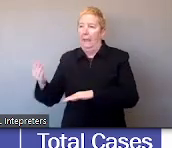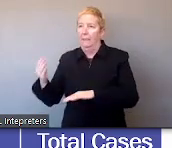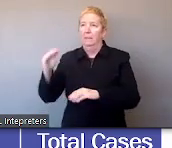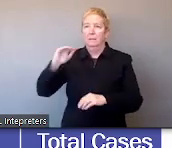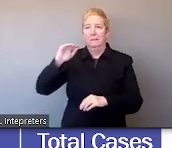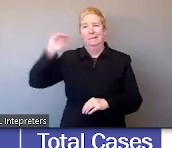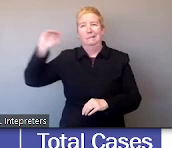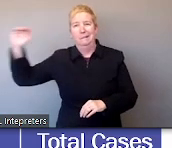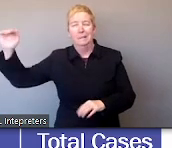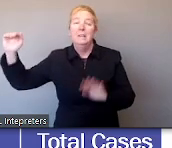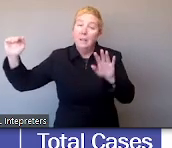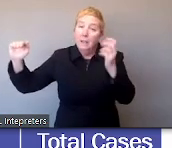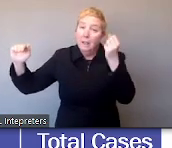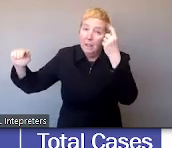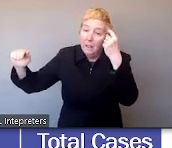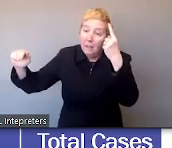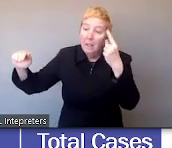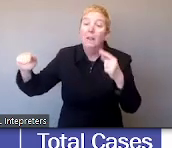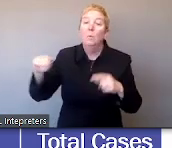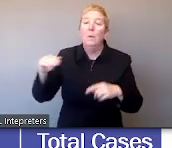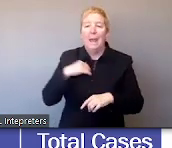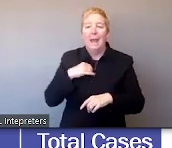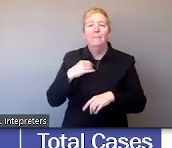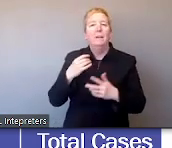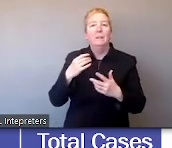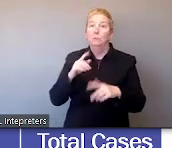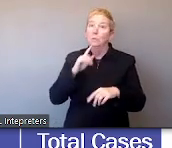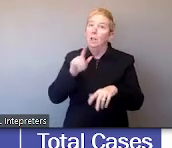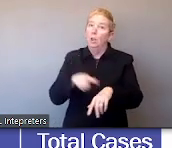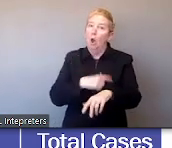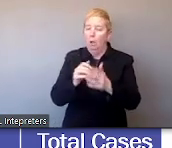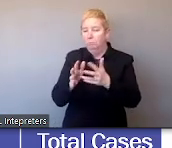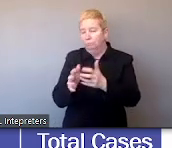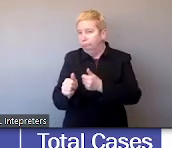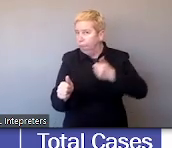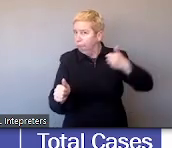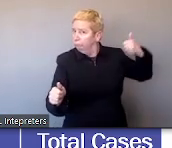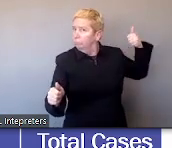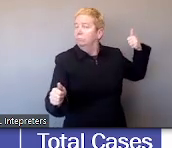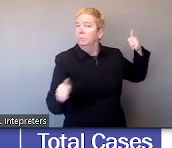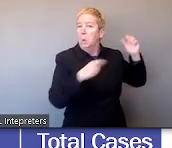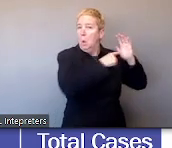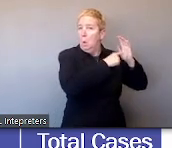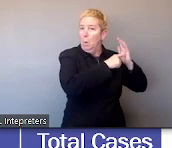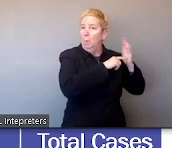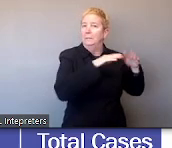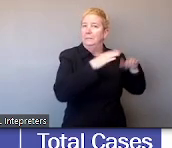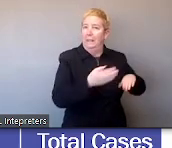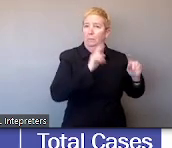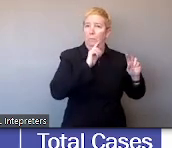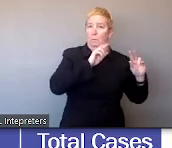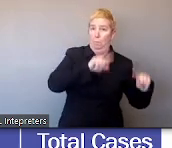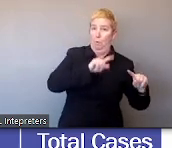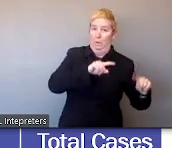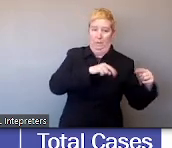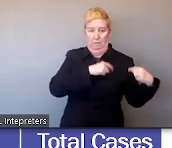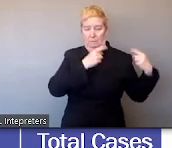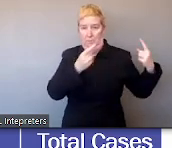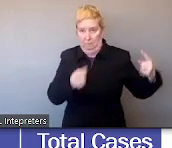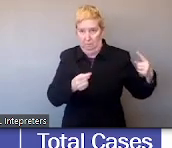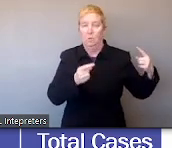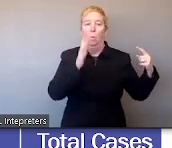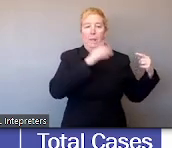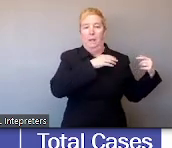reporting to the date. We feel like the data is relatively complete. So we'll continue to see that gray area on the chart fill in,